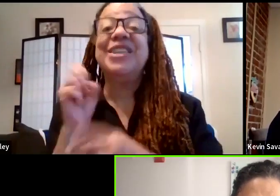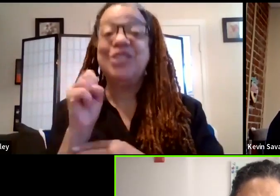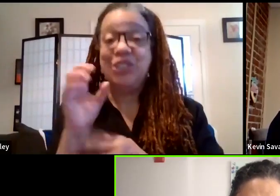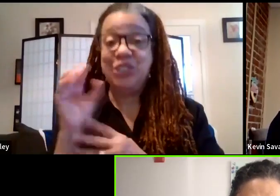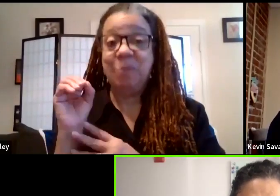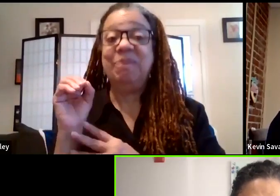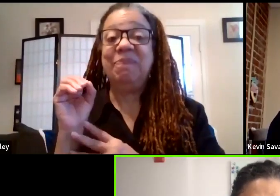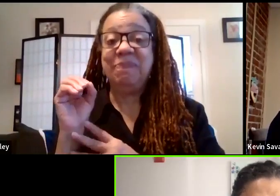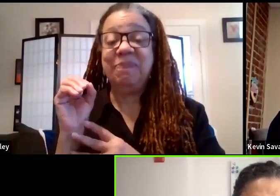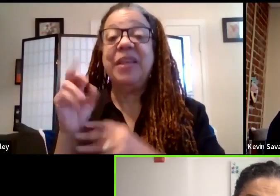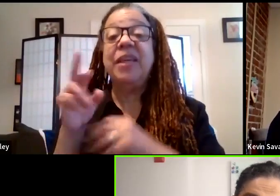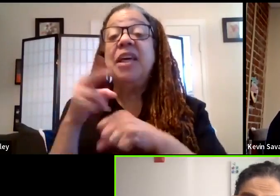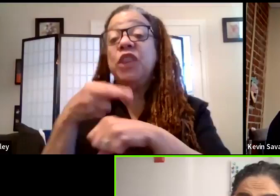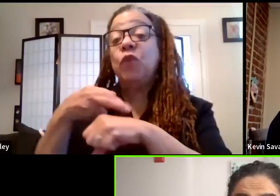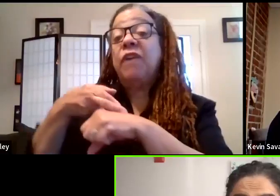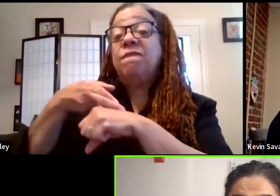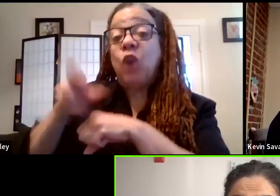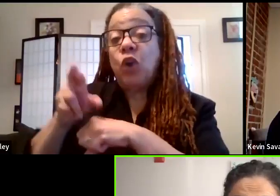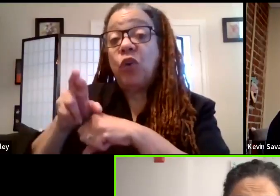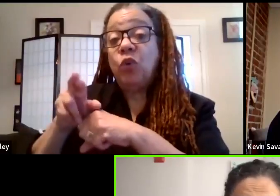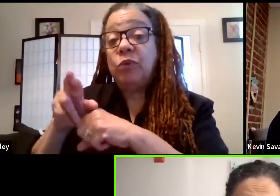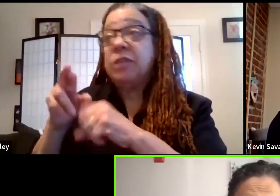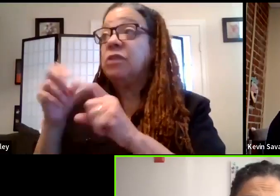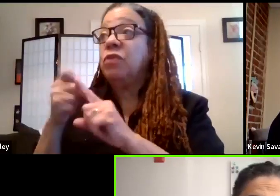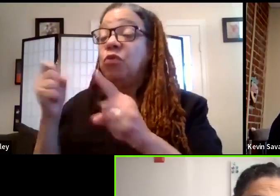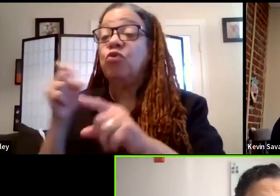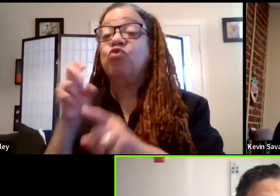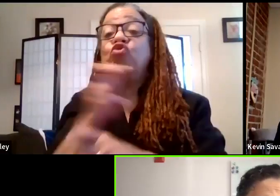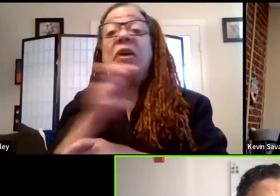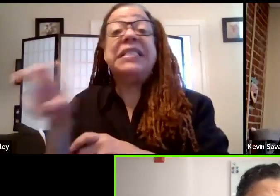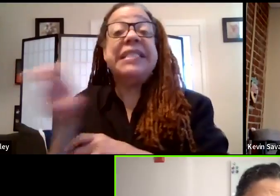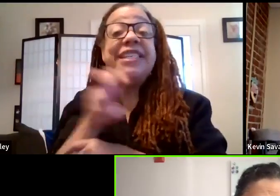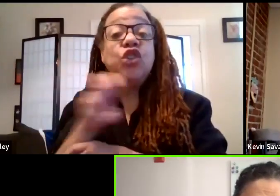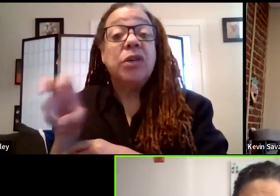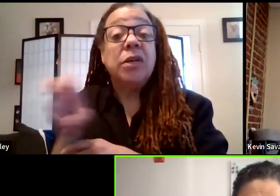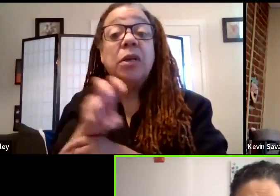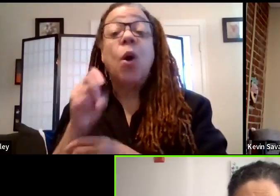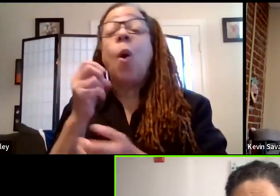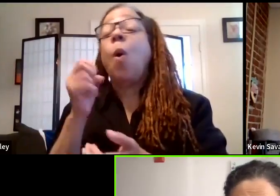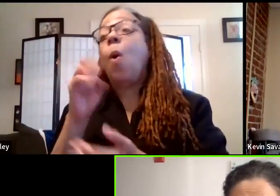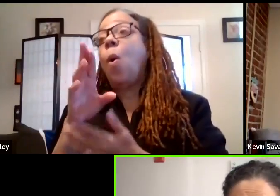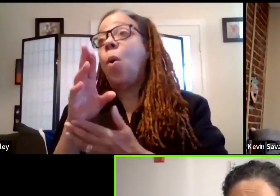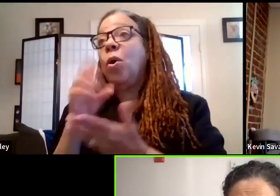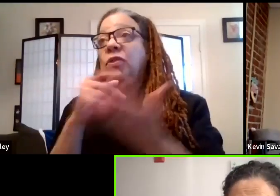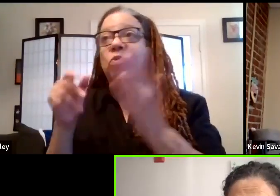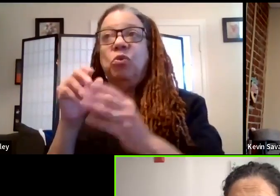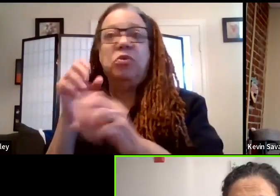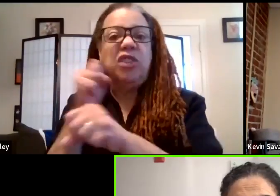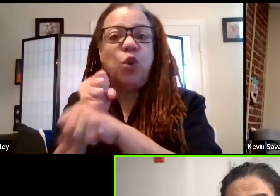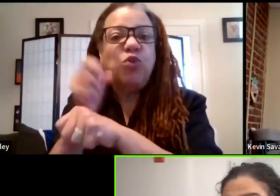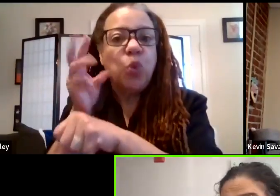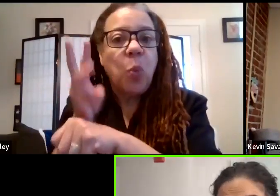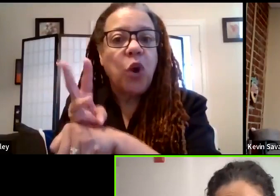The referrals come through us either through transition, perhaps their state social worker,